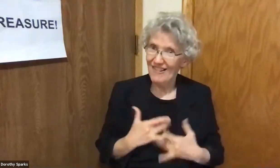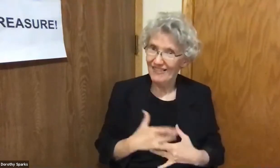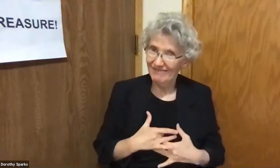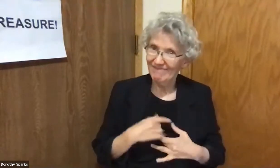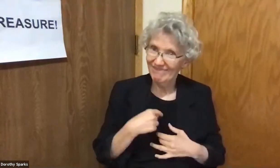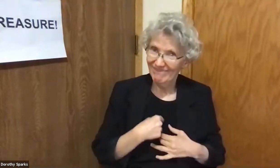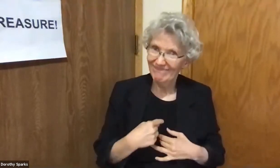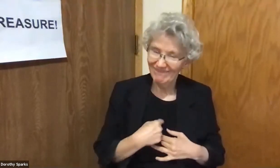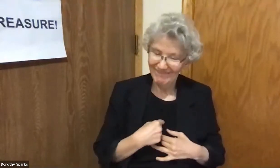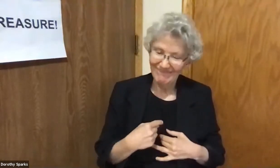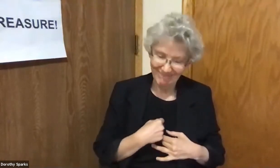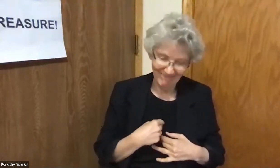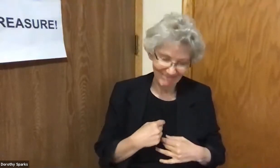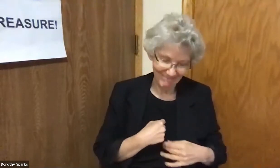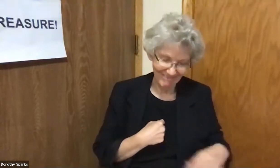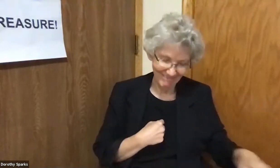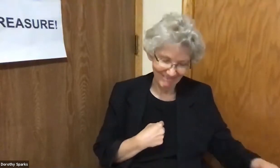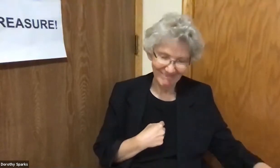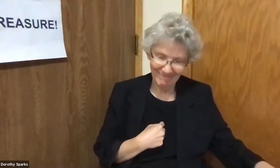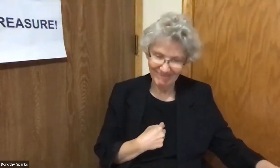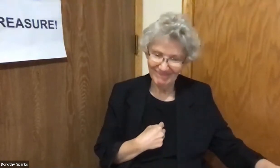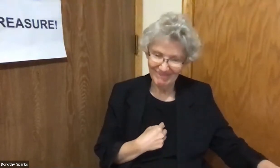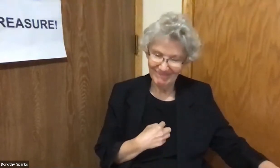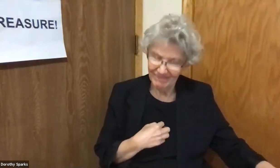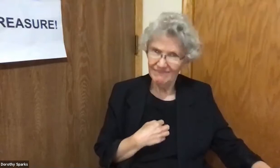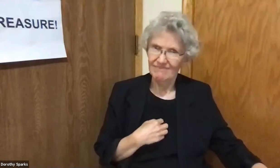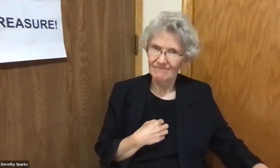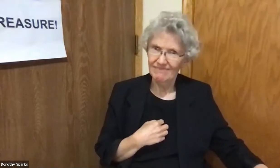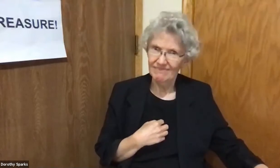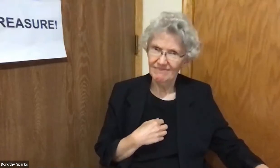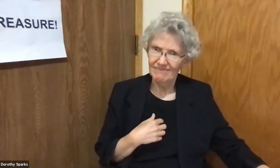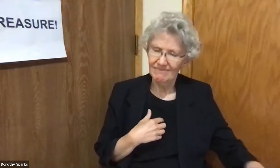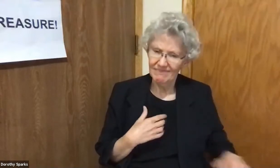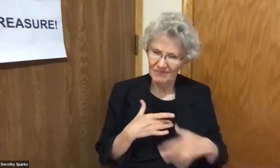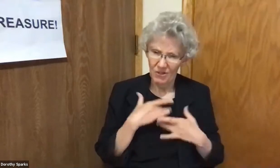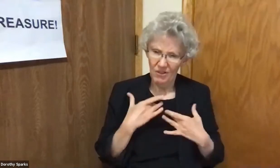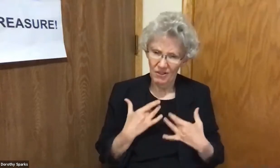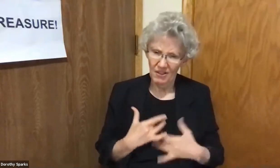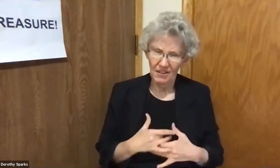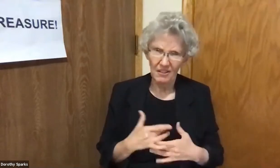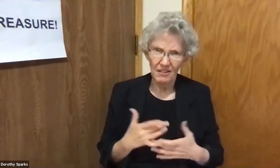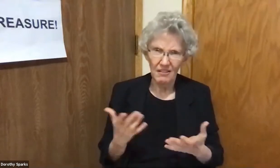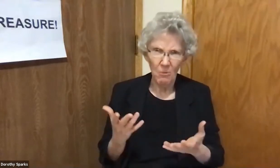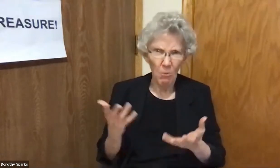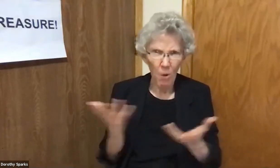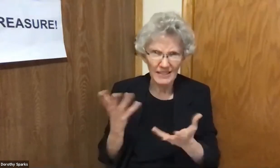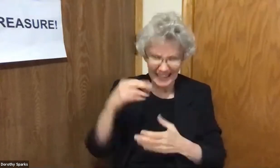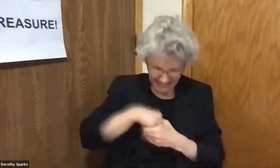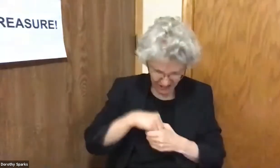Well, this treasure is located deep inside your heart.